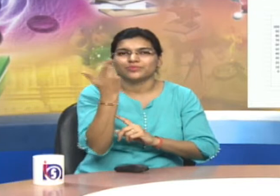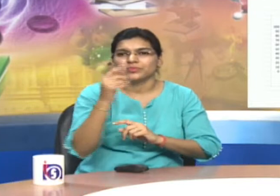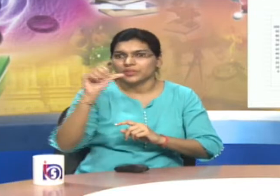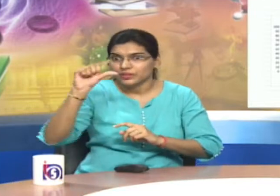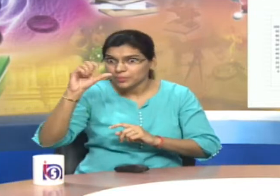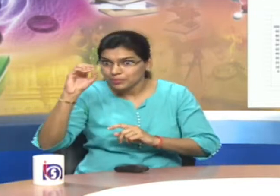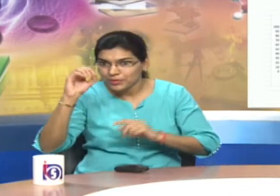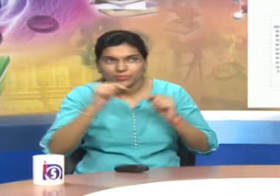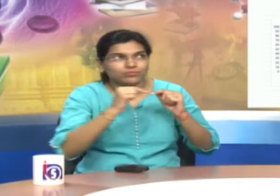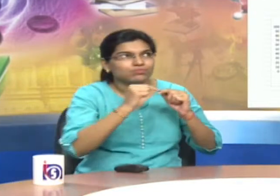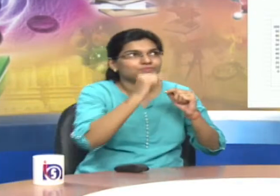from 0 till 100.